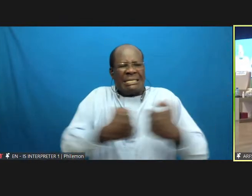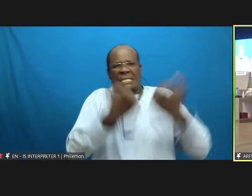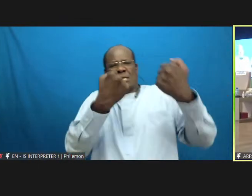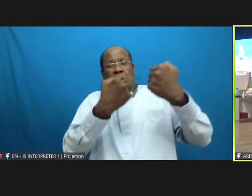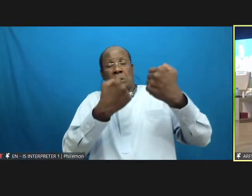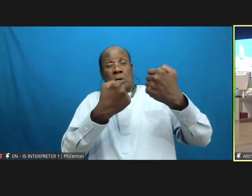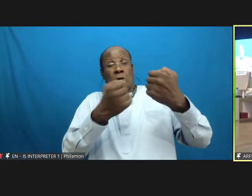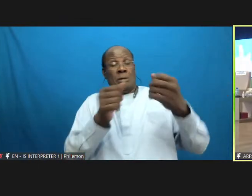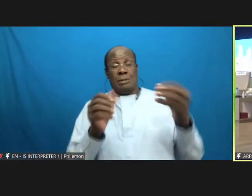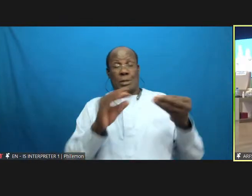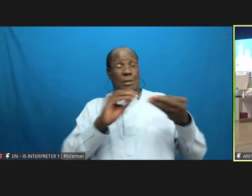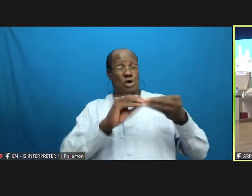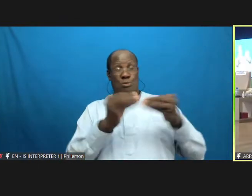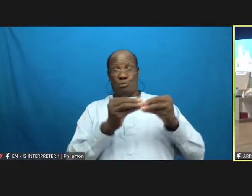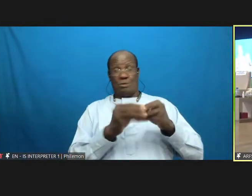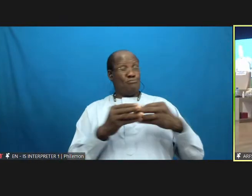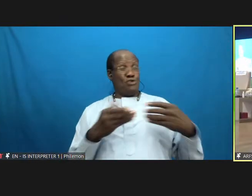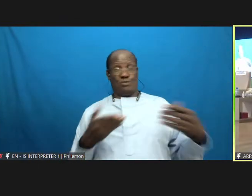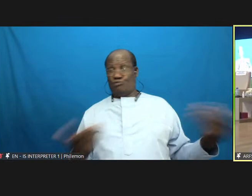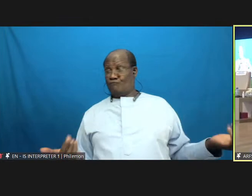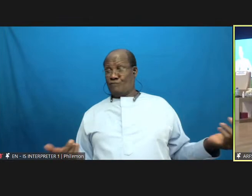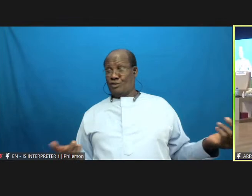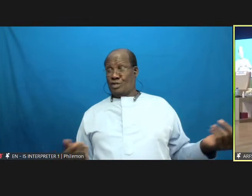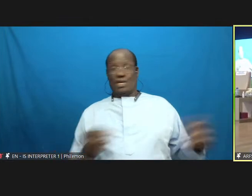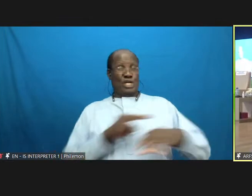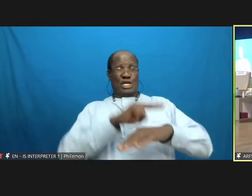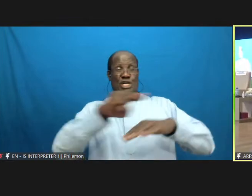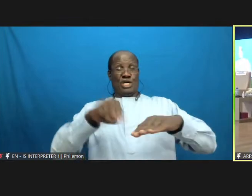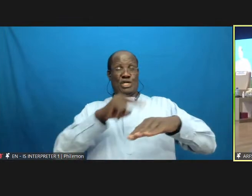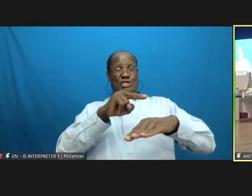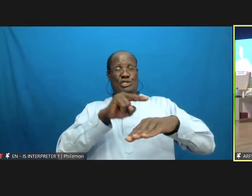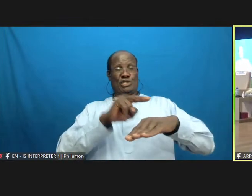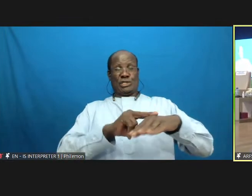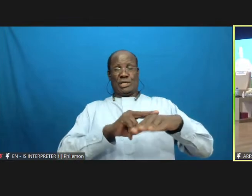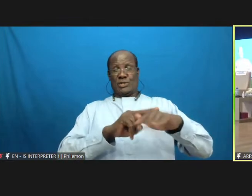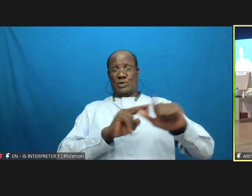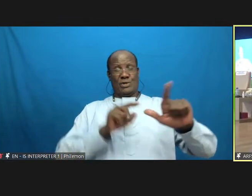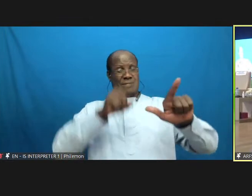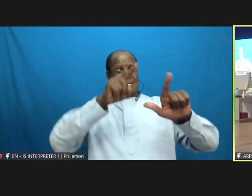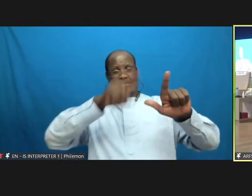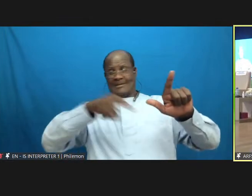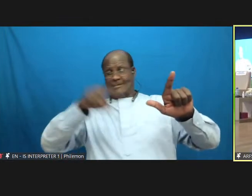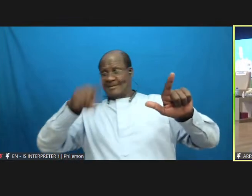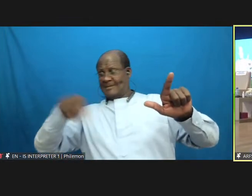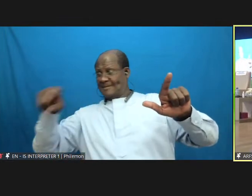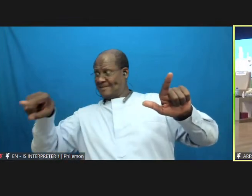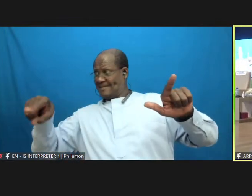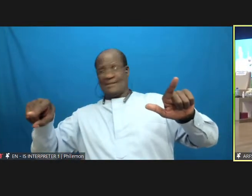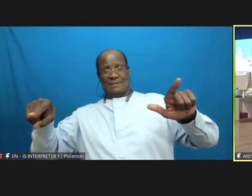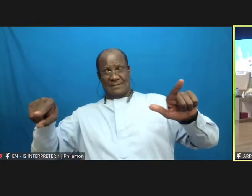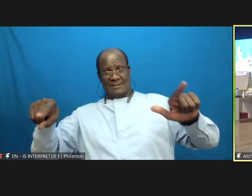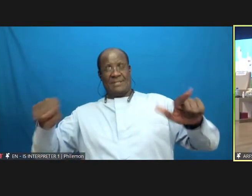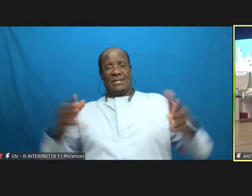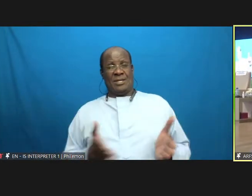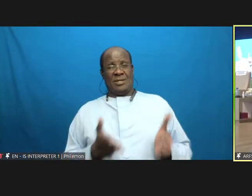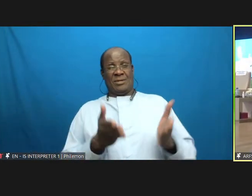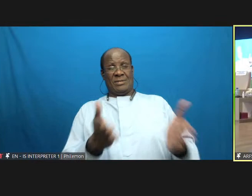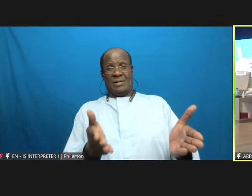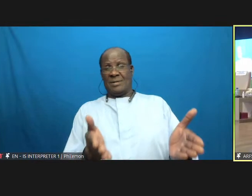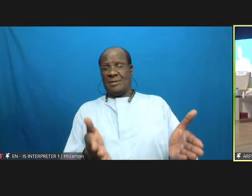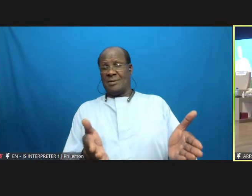encountered by our national statistical services is funding. And so there is a need to promote